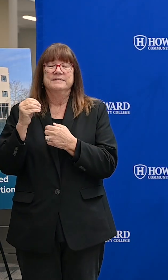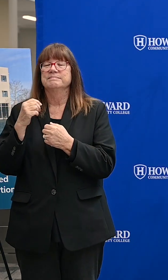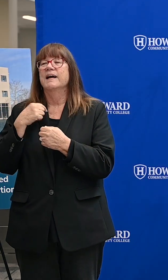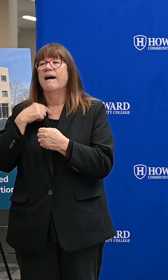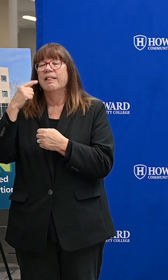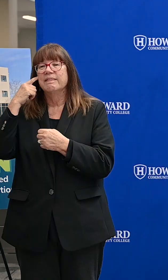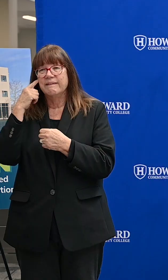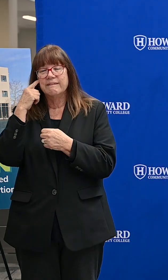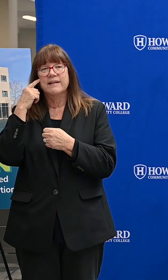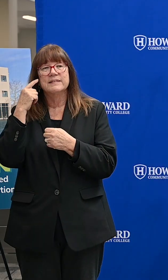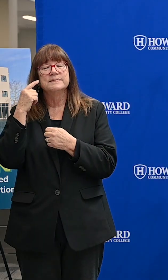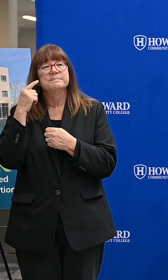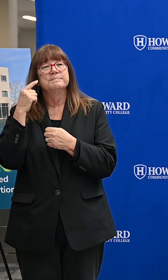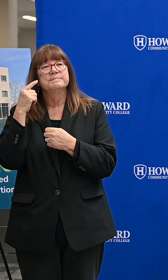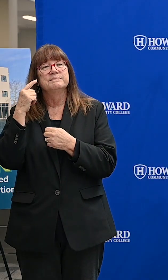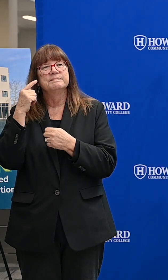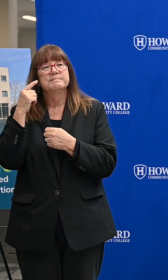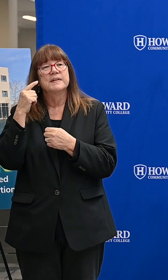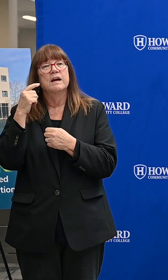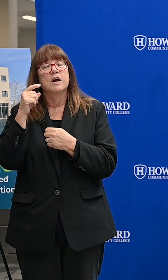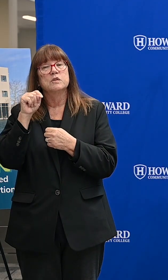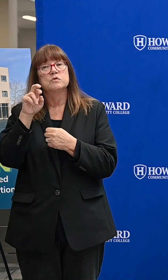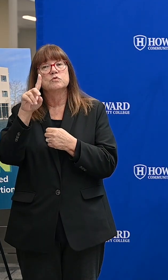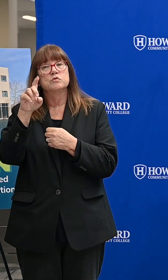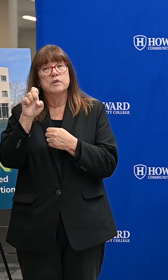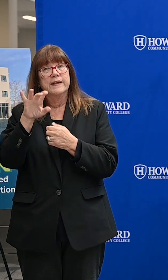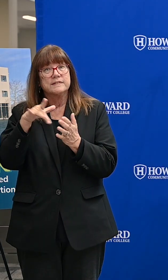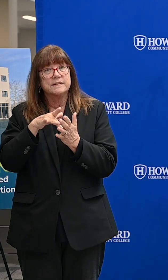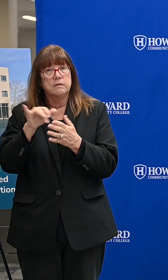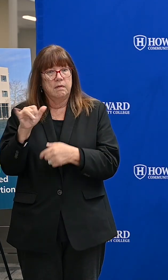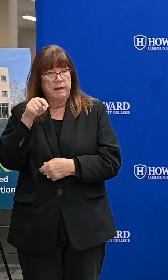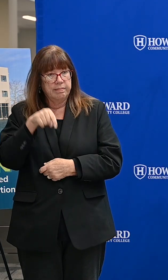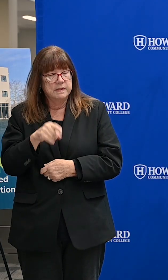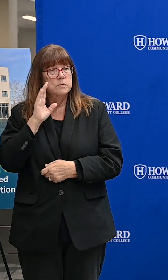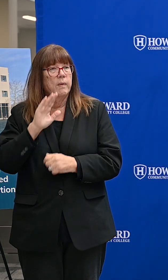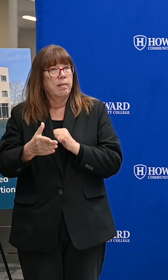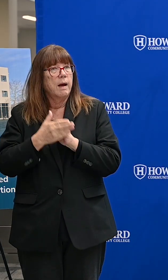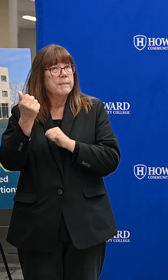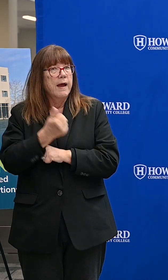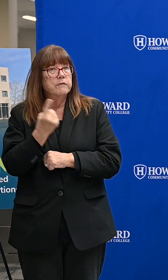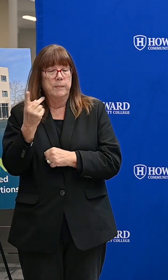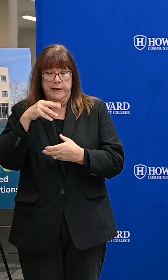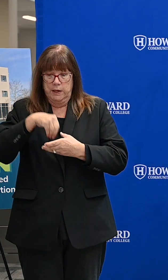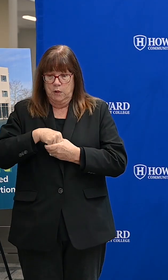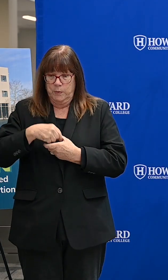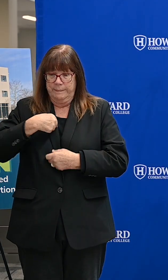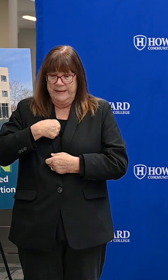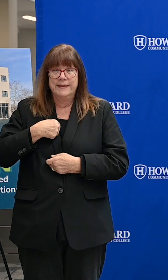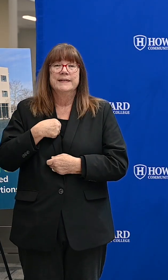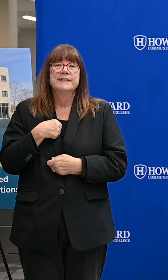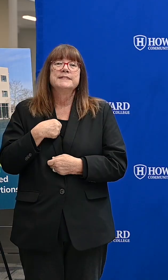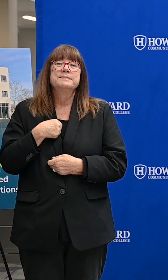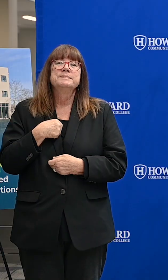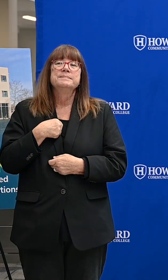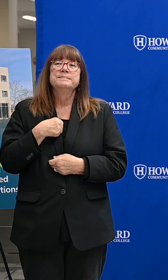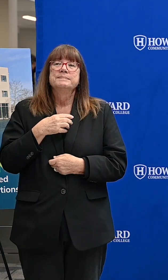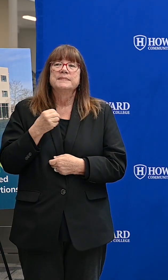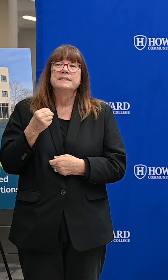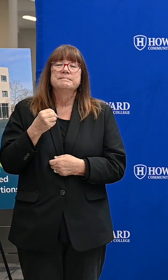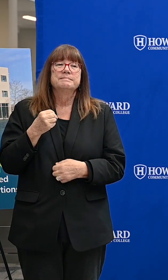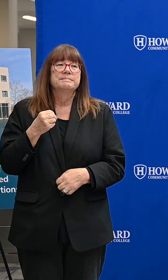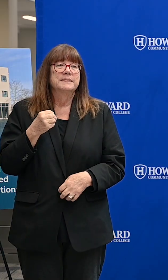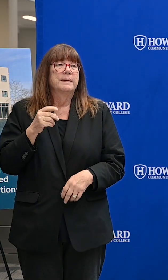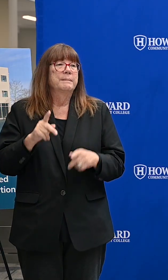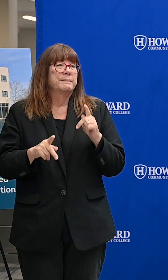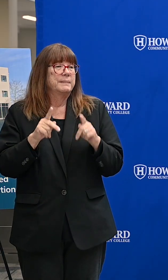I think that a trade center like this will help everybody, including me and